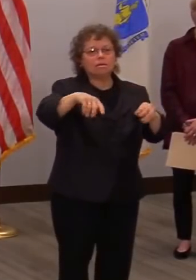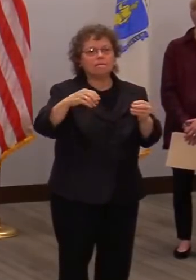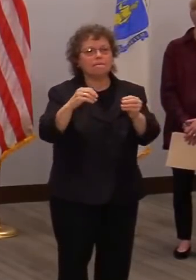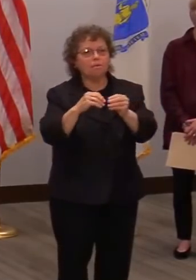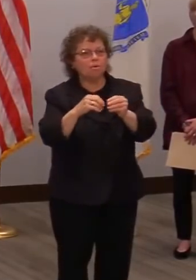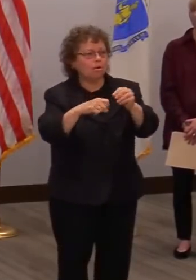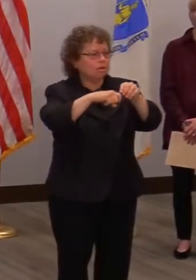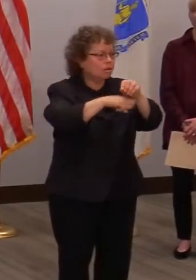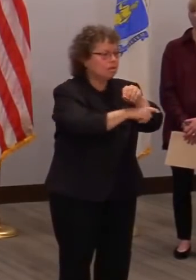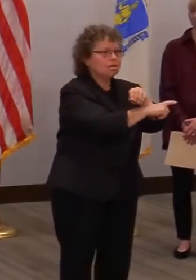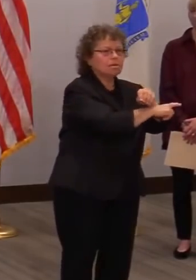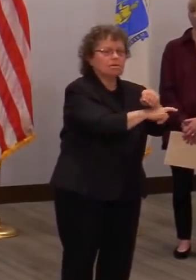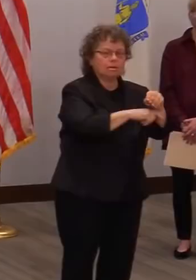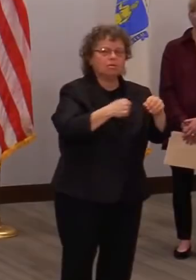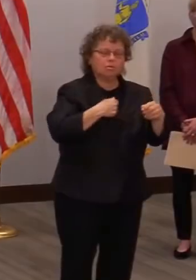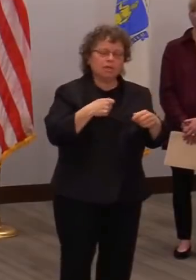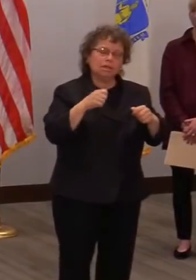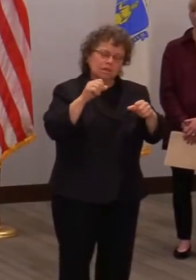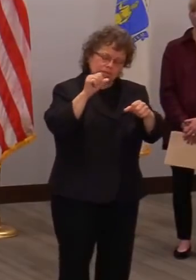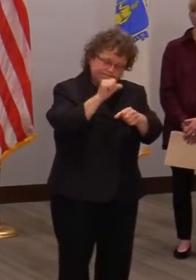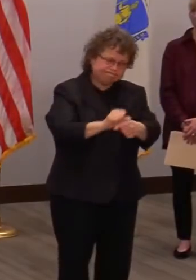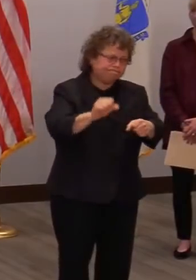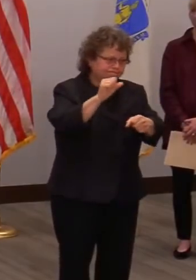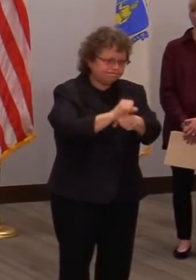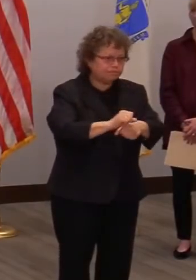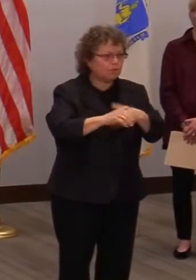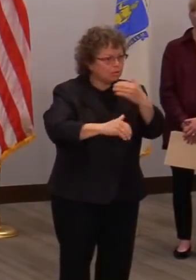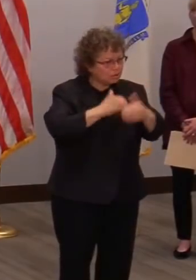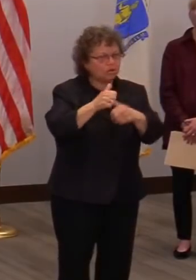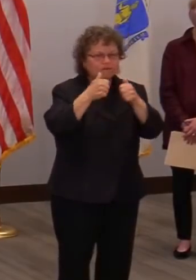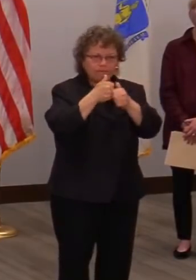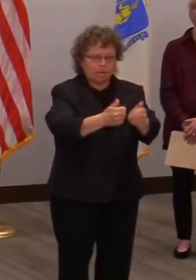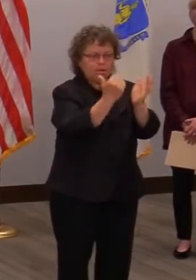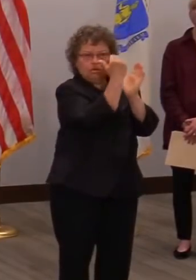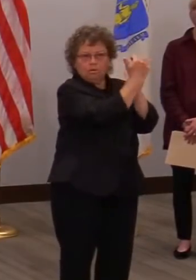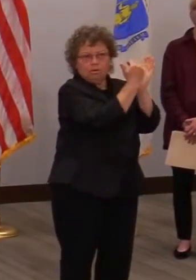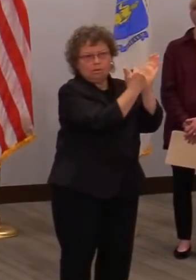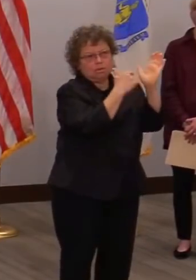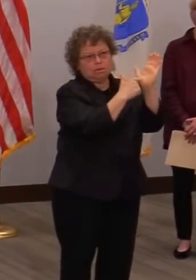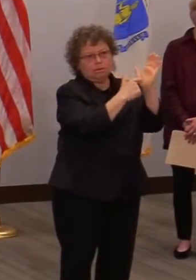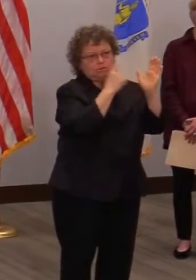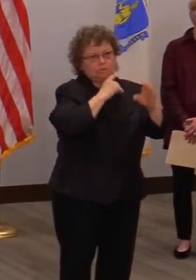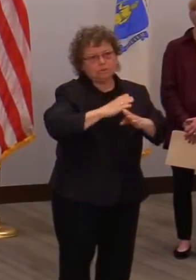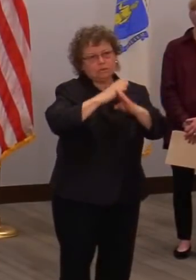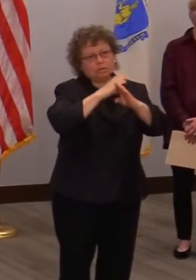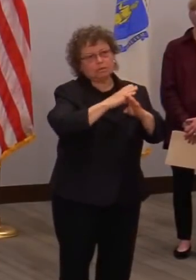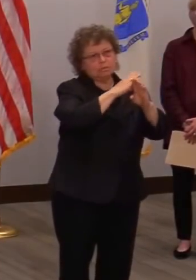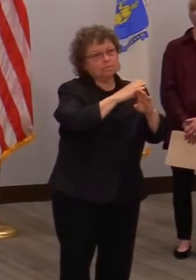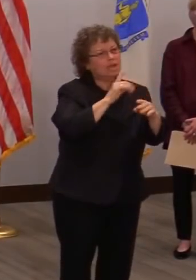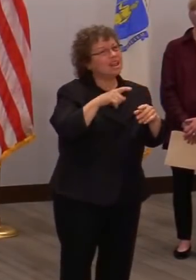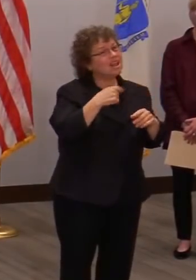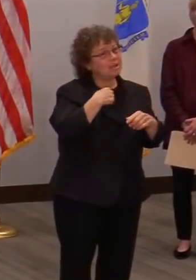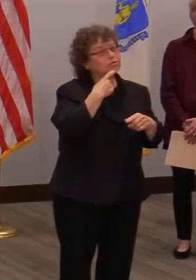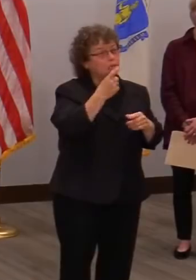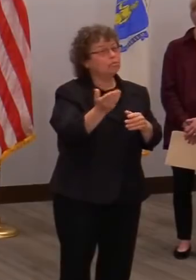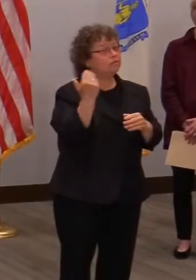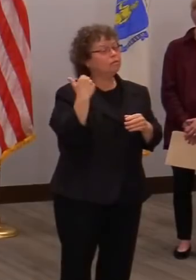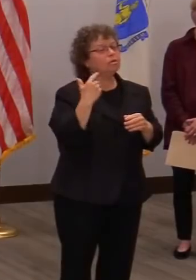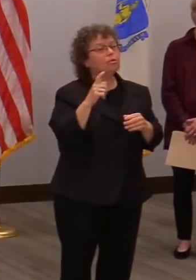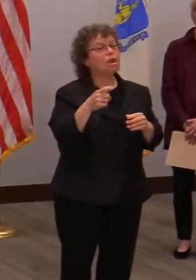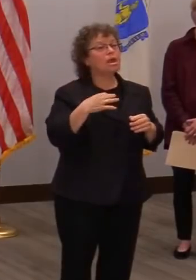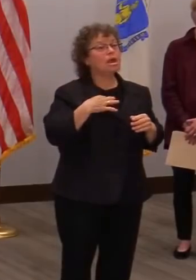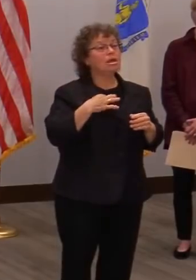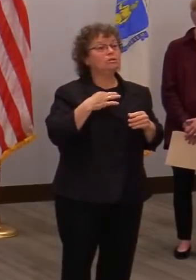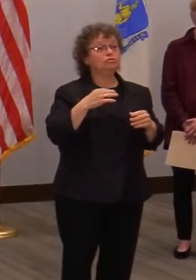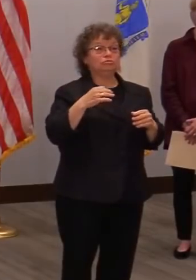here in the Commonwealth as we work our way through this vaccine protocol. But as I said before, when you're eligible, please sign up and